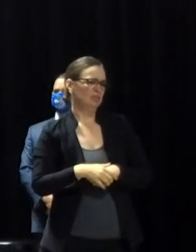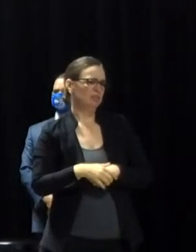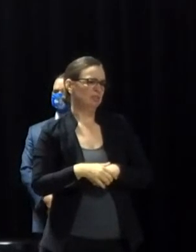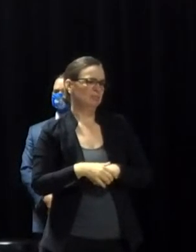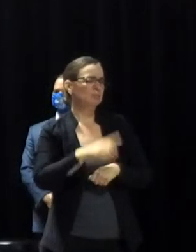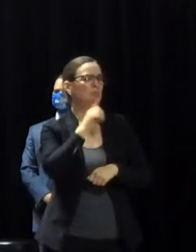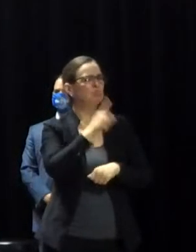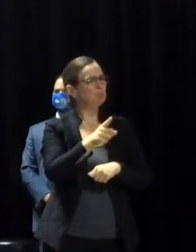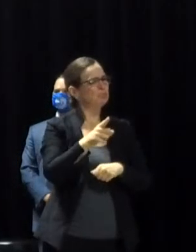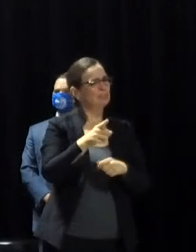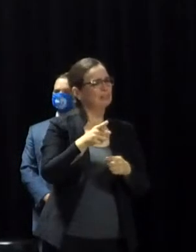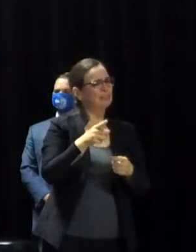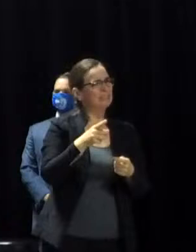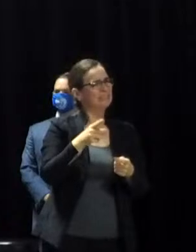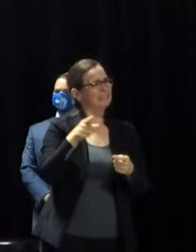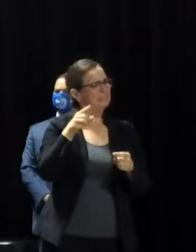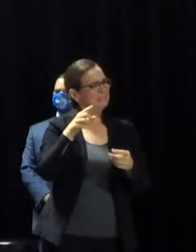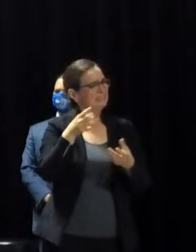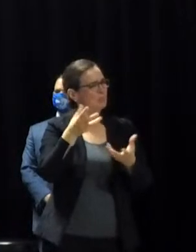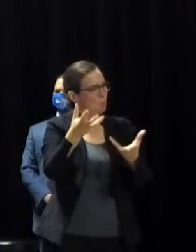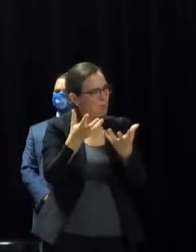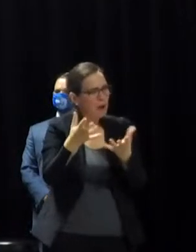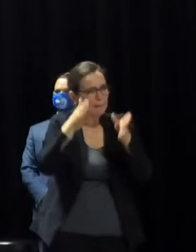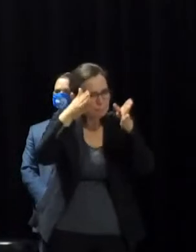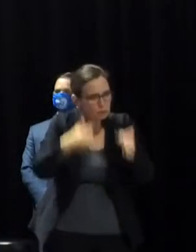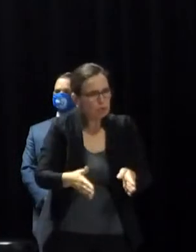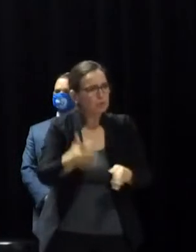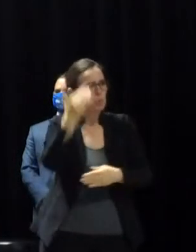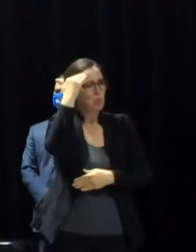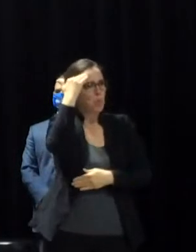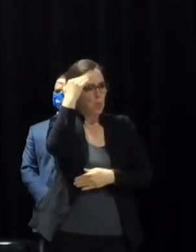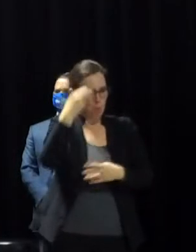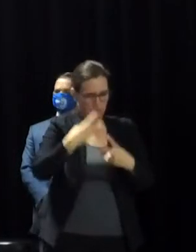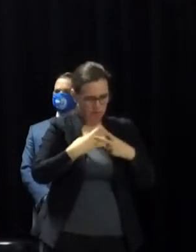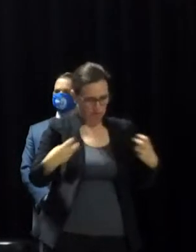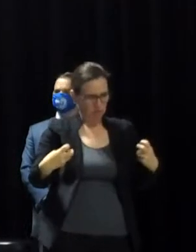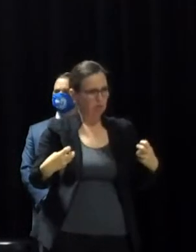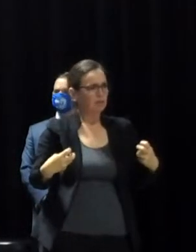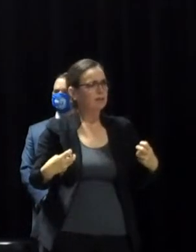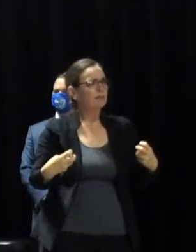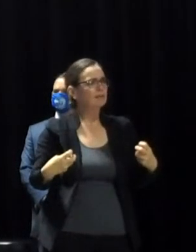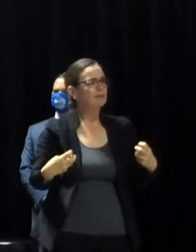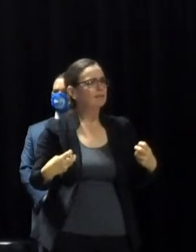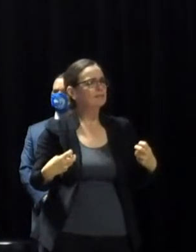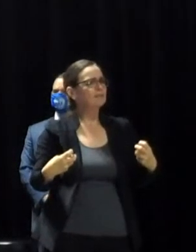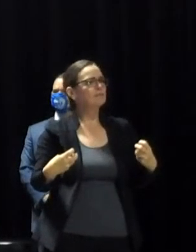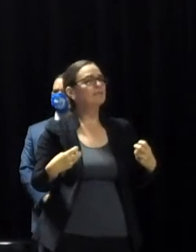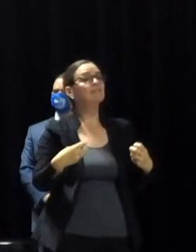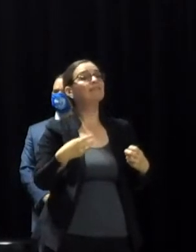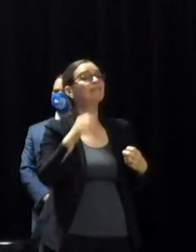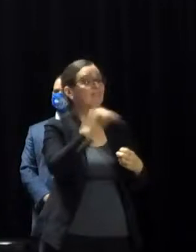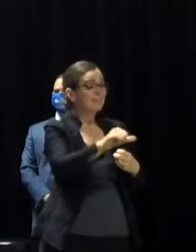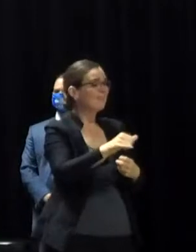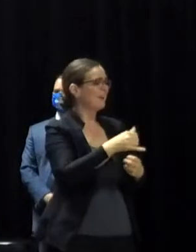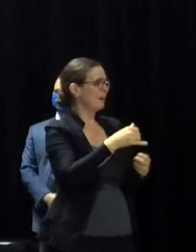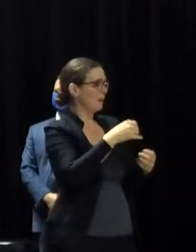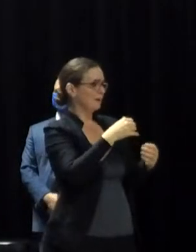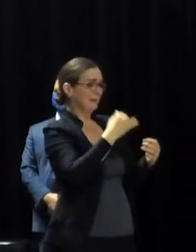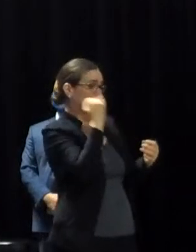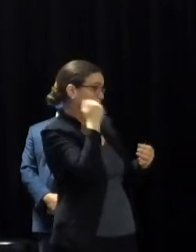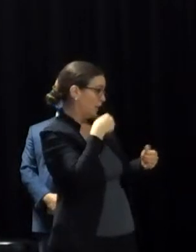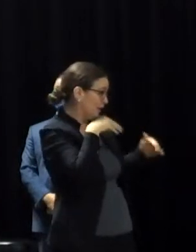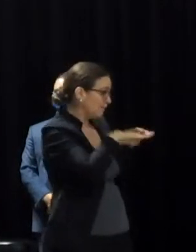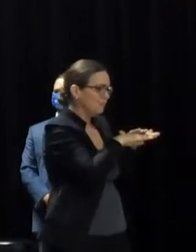So those putting the small fires are the one which public health does, because we put so many people in